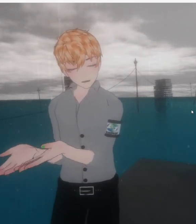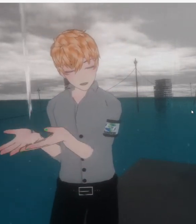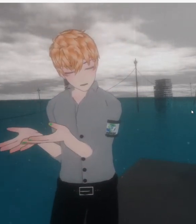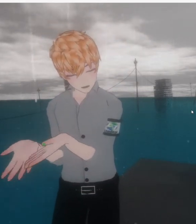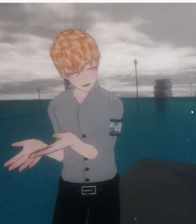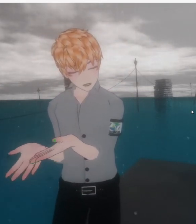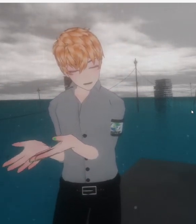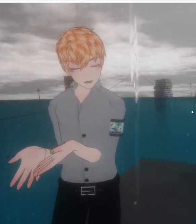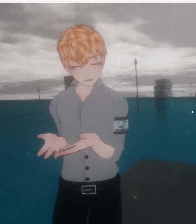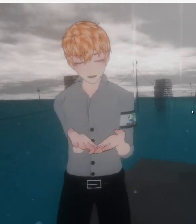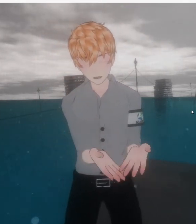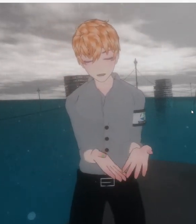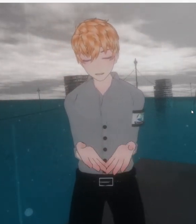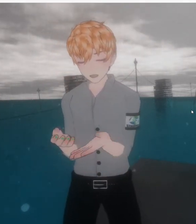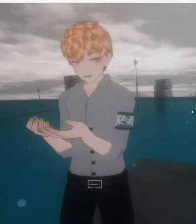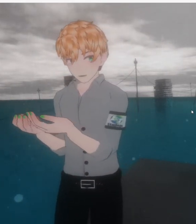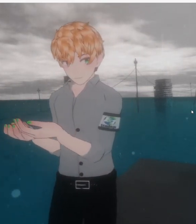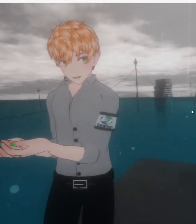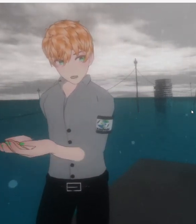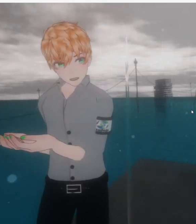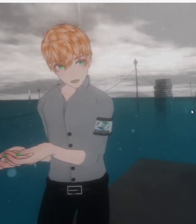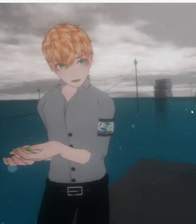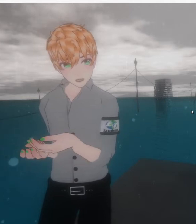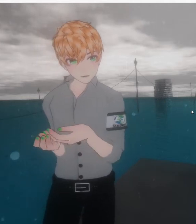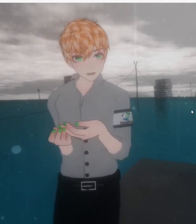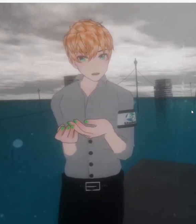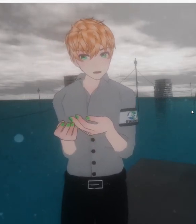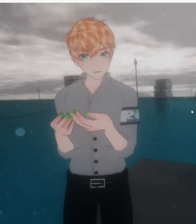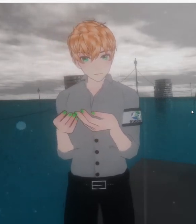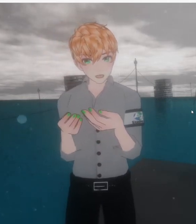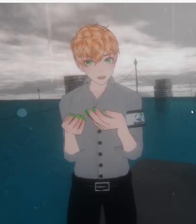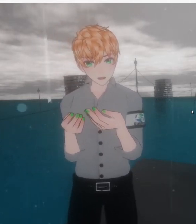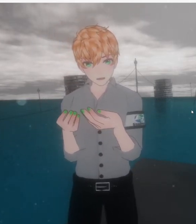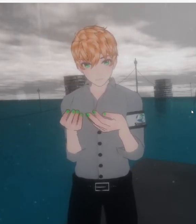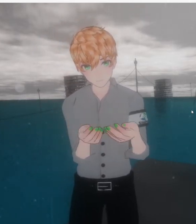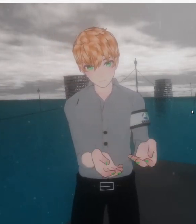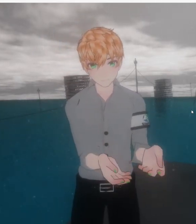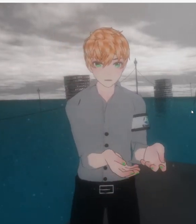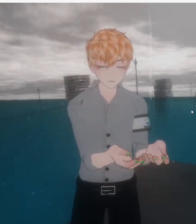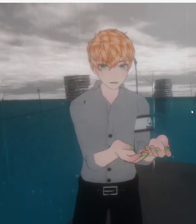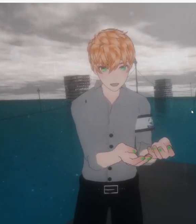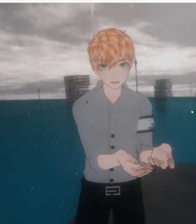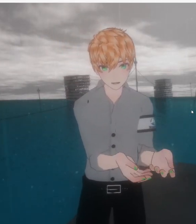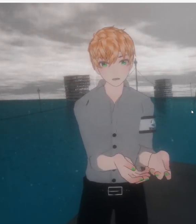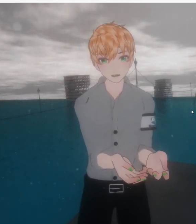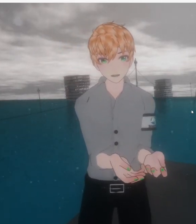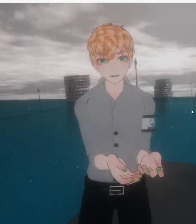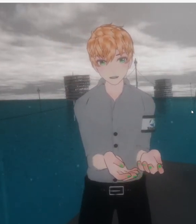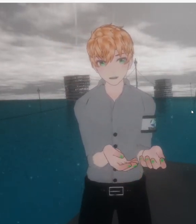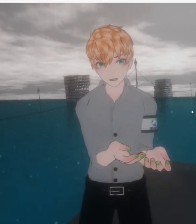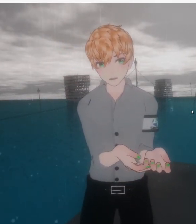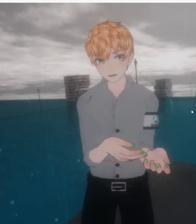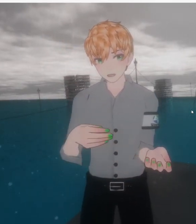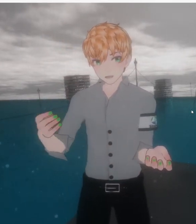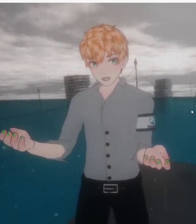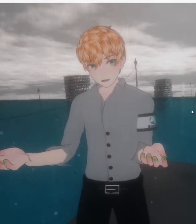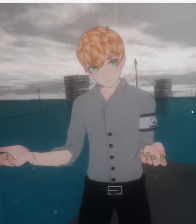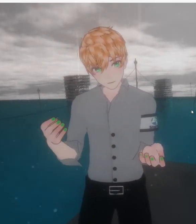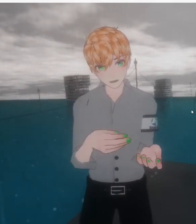a healthy sense of disgust. You become healthier by not just by understanding the facts, but by